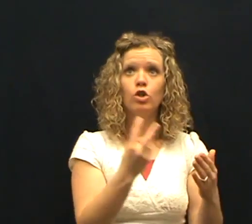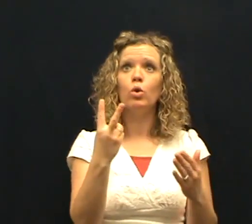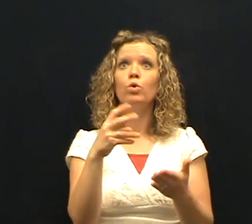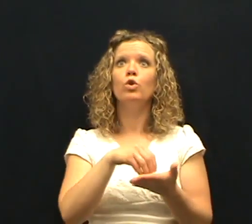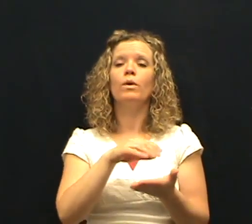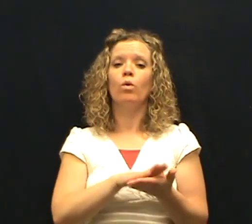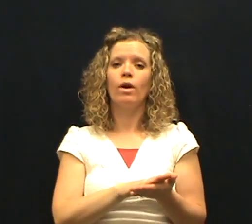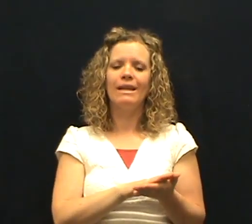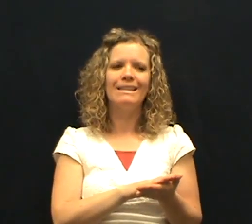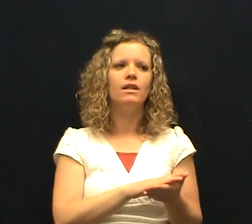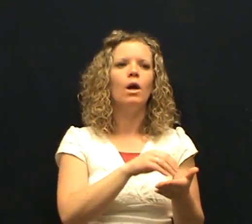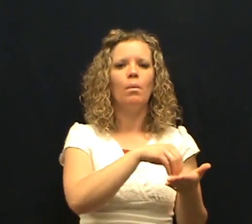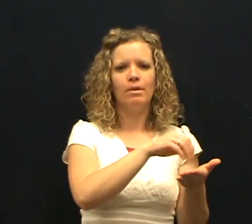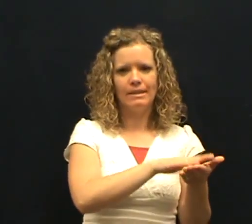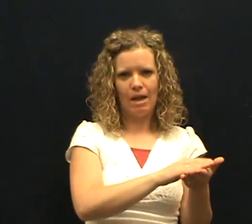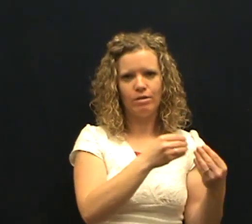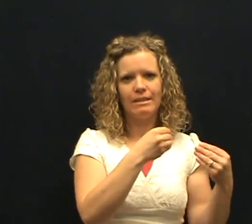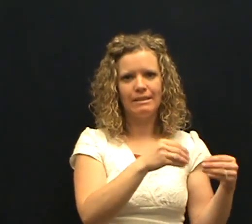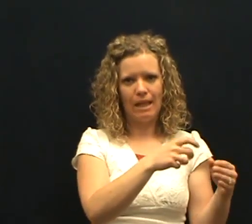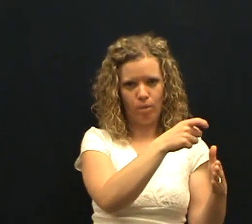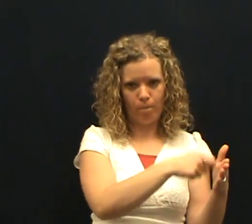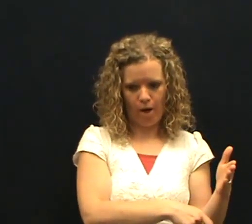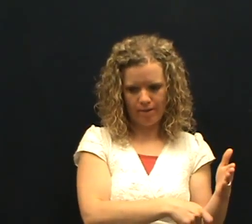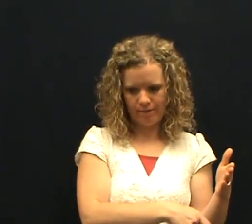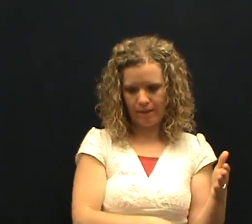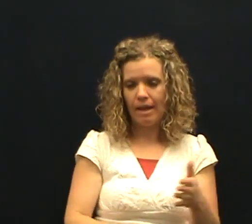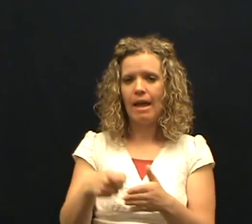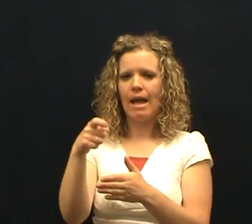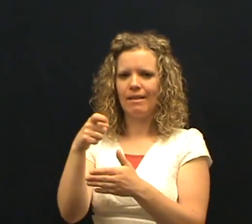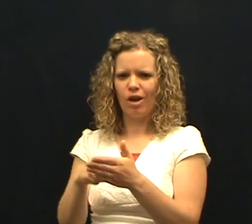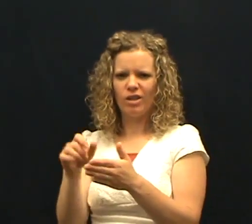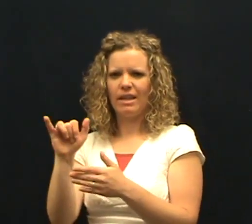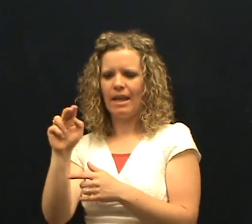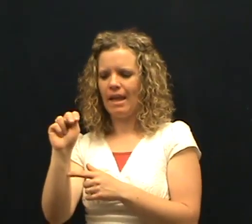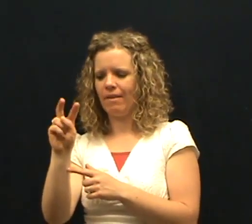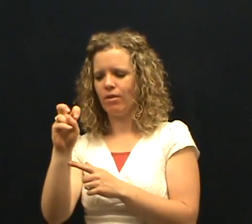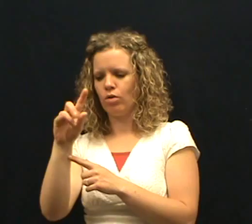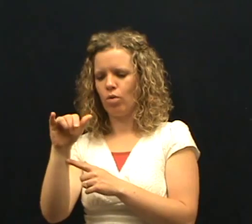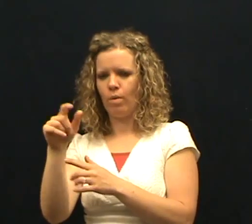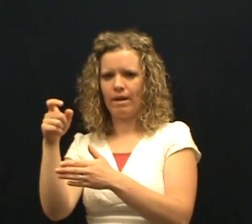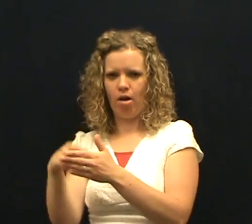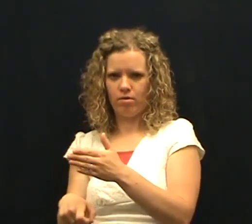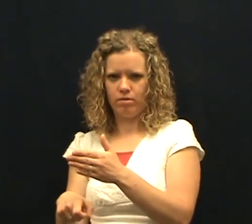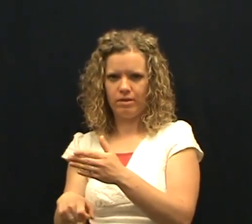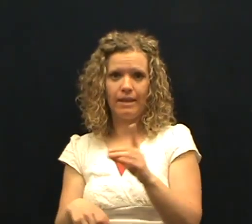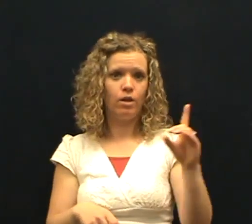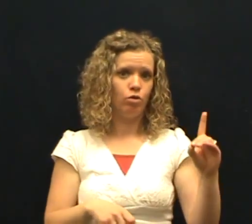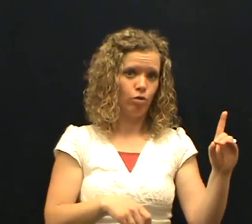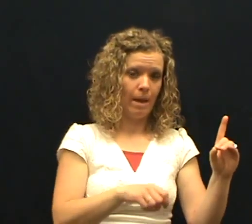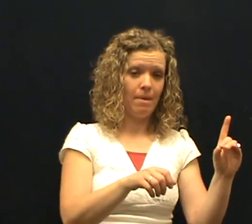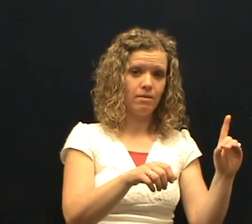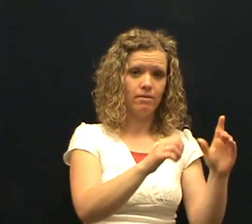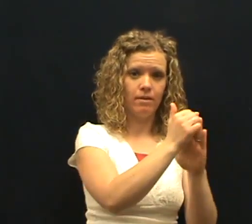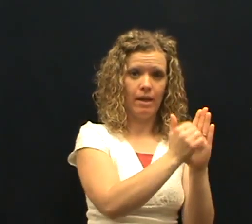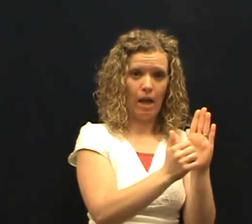sales price, cost of sales at the inventory cost. So we debit accounts receivable because we sold it on account